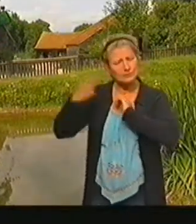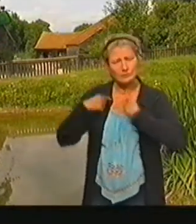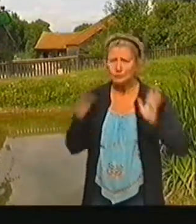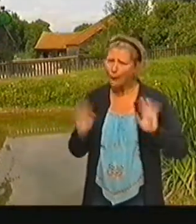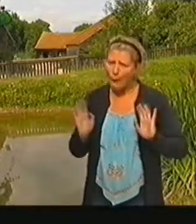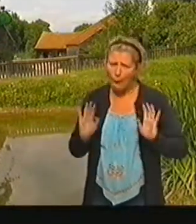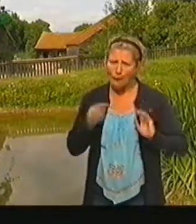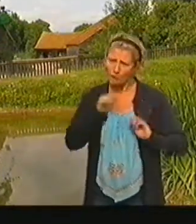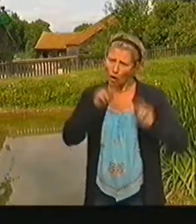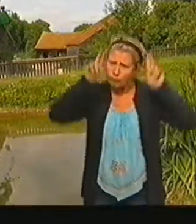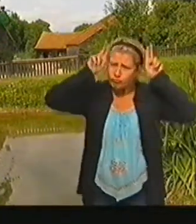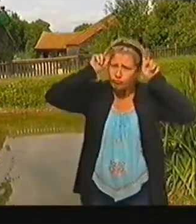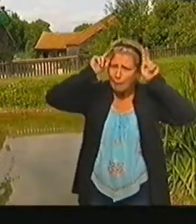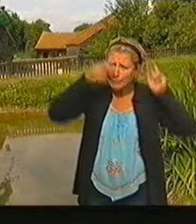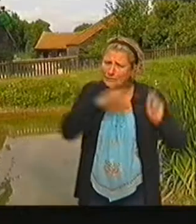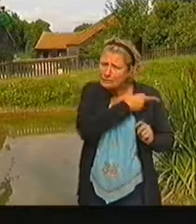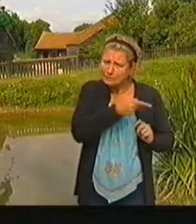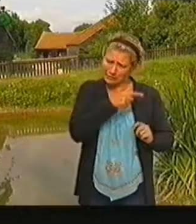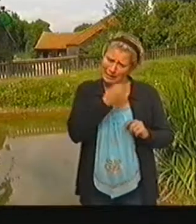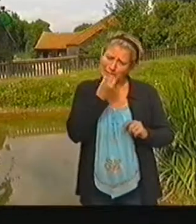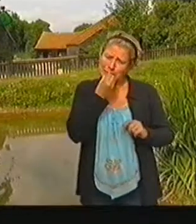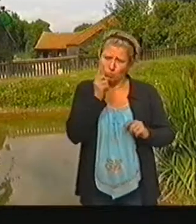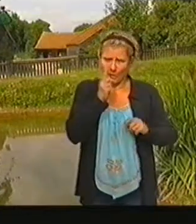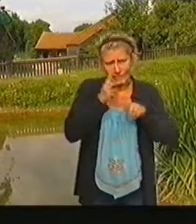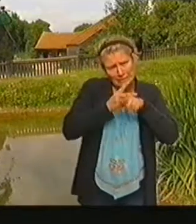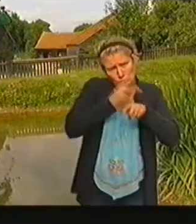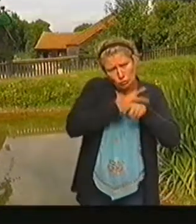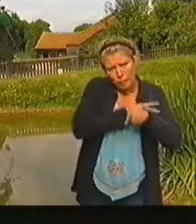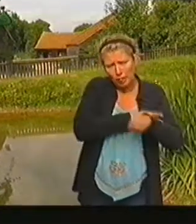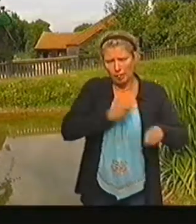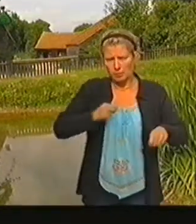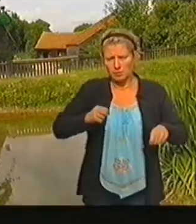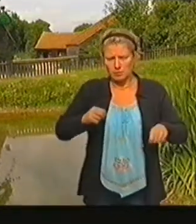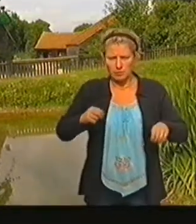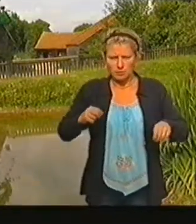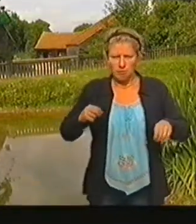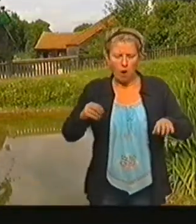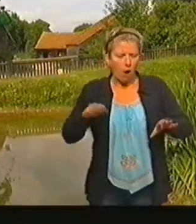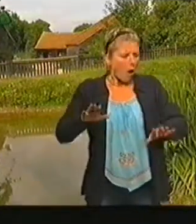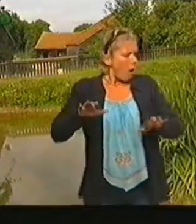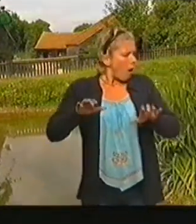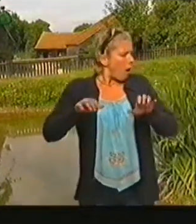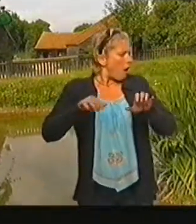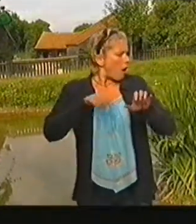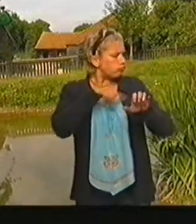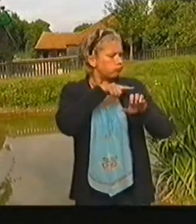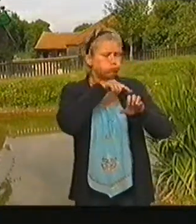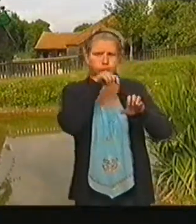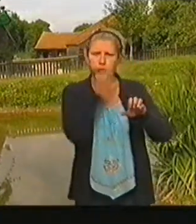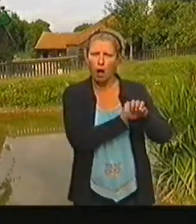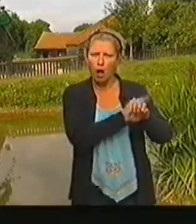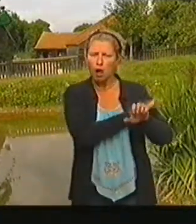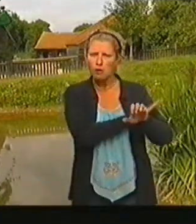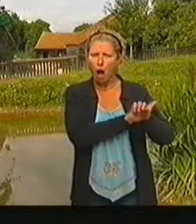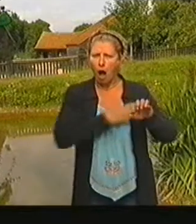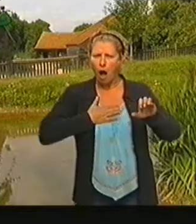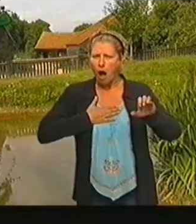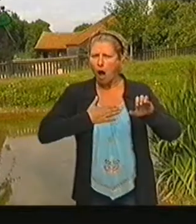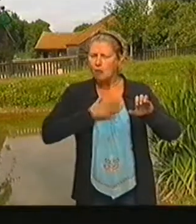for us, Dad. It's for the rabbits. They only eat vegetables." "My goodness me, you're right," cried Mr.